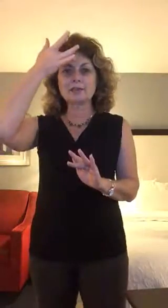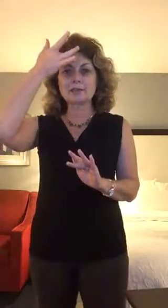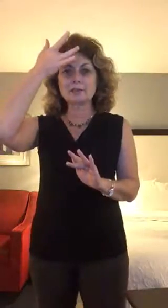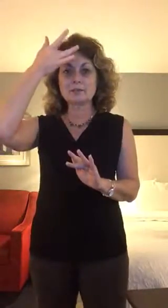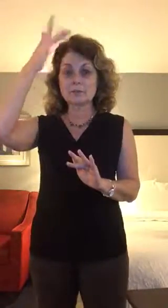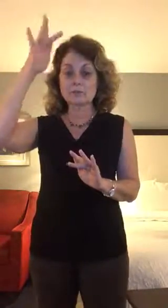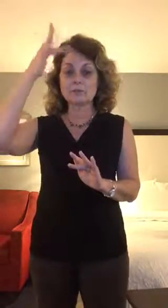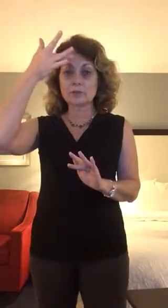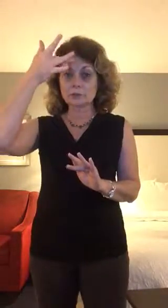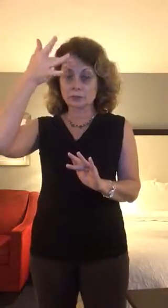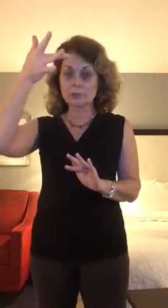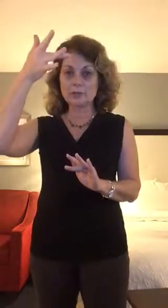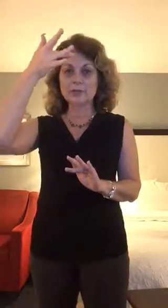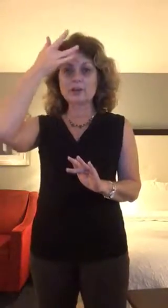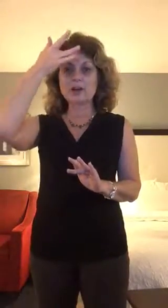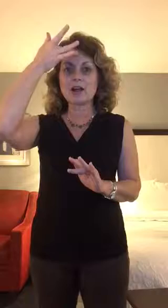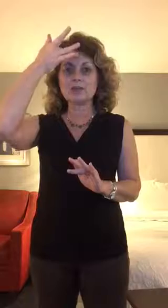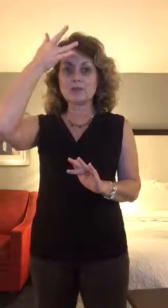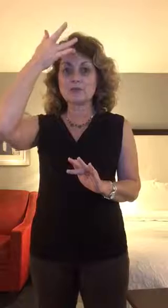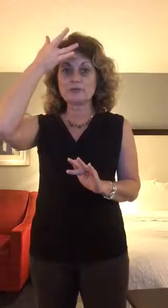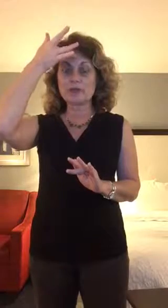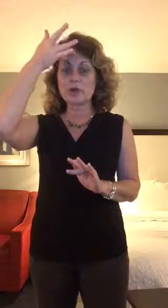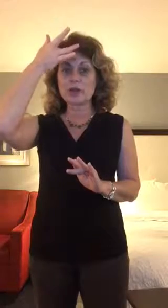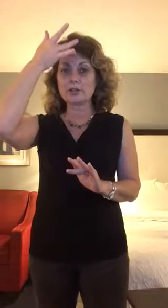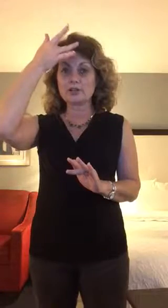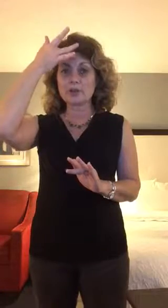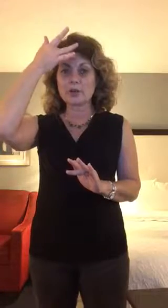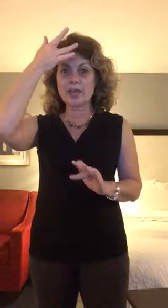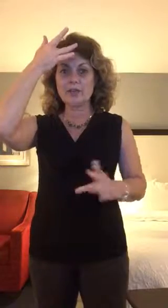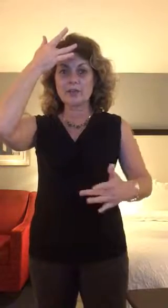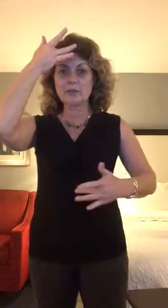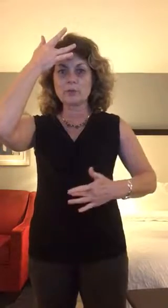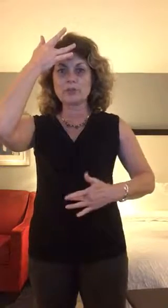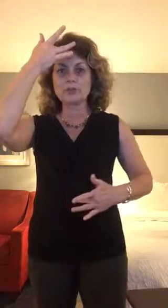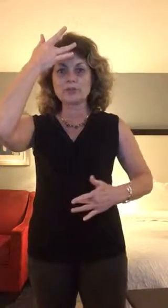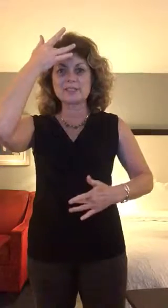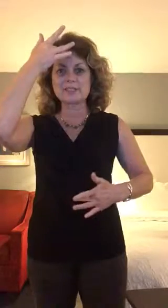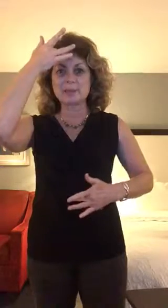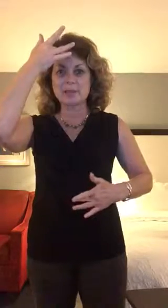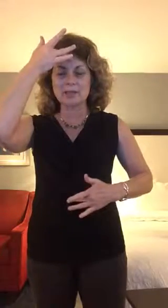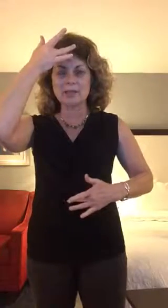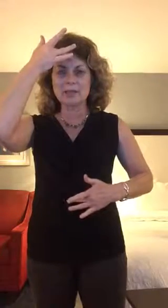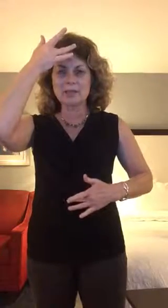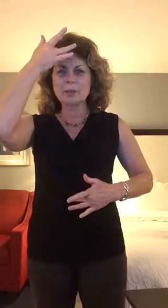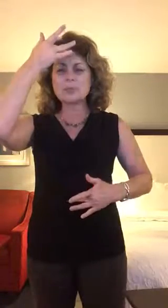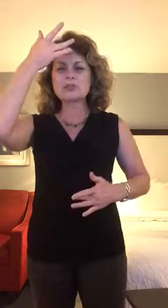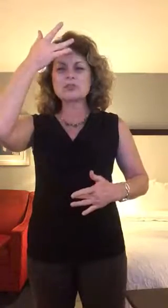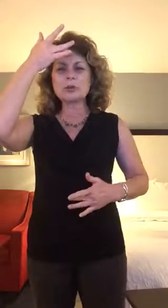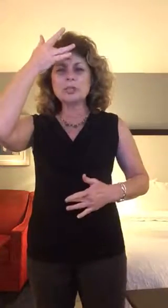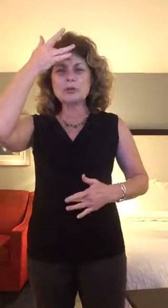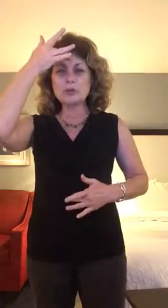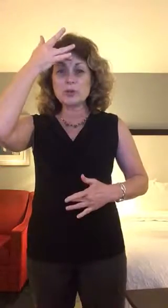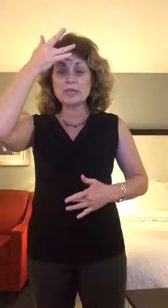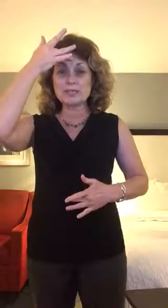hand, your middle finger on your forehead, the other one on your stomach. Because normally when you get